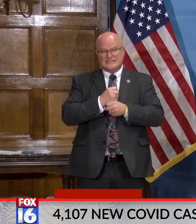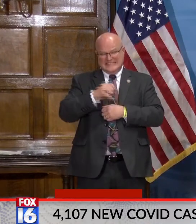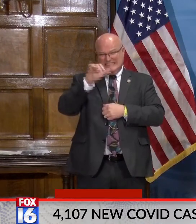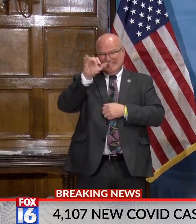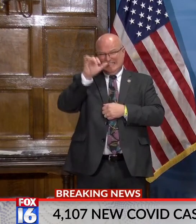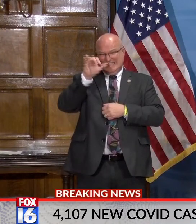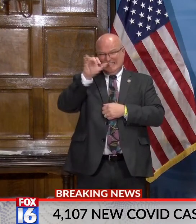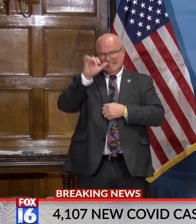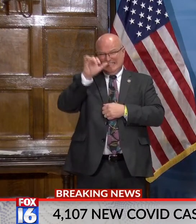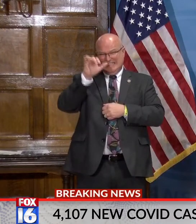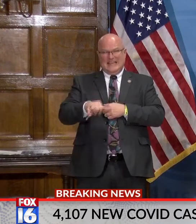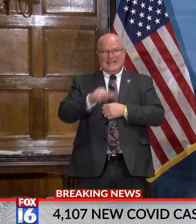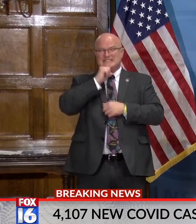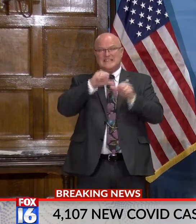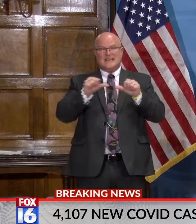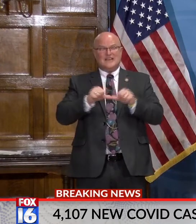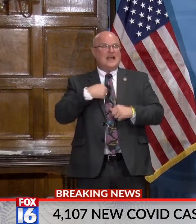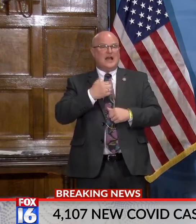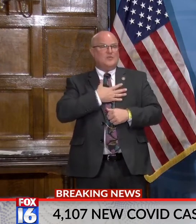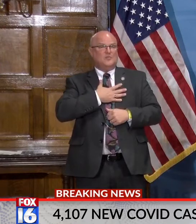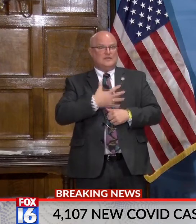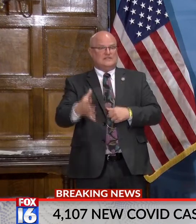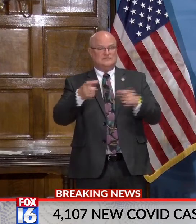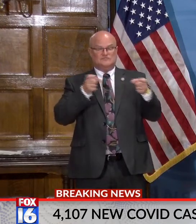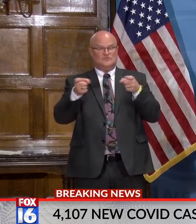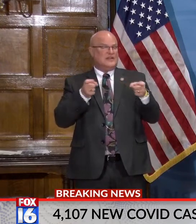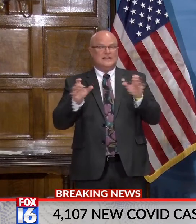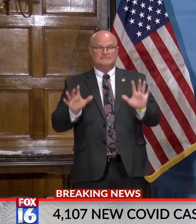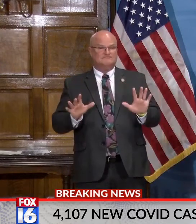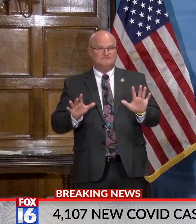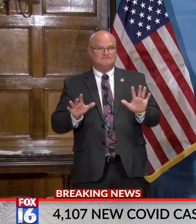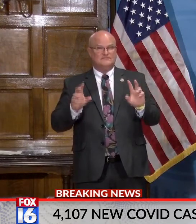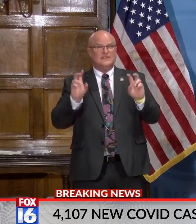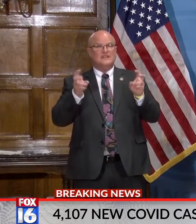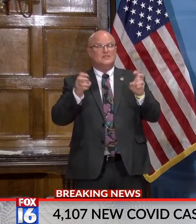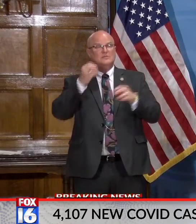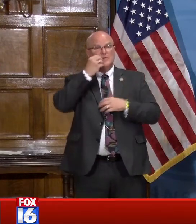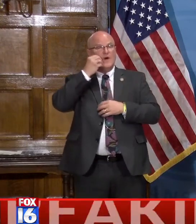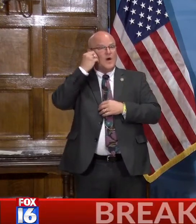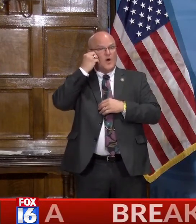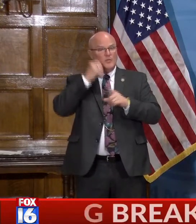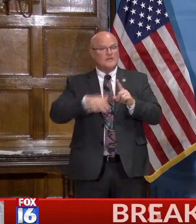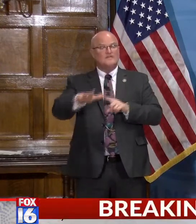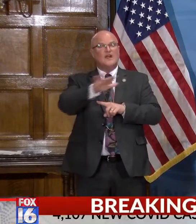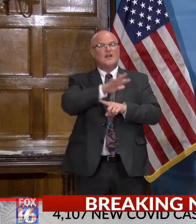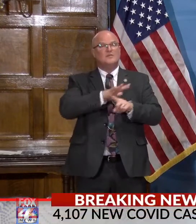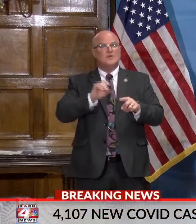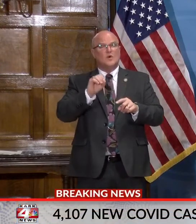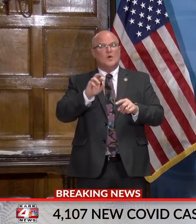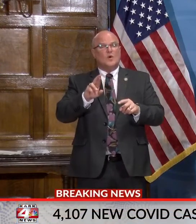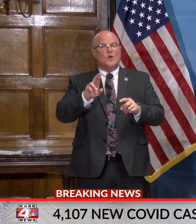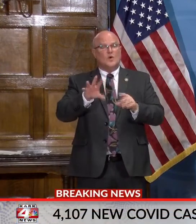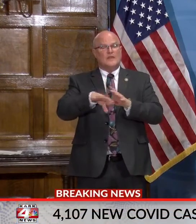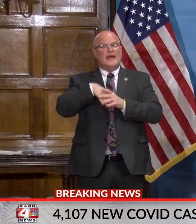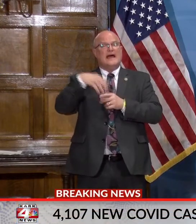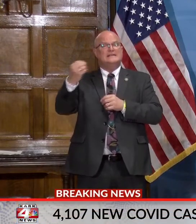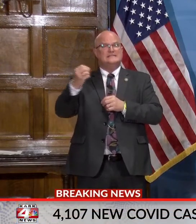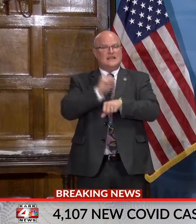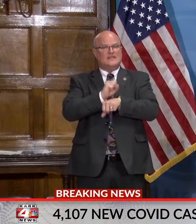not an area that I'm willing to regulate in terms of the home environment or those outside